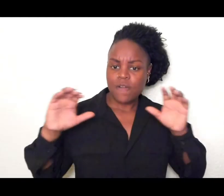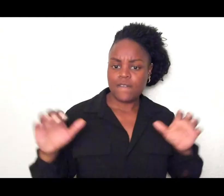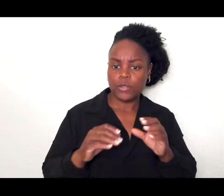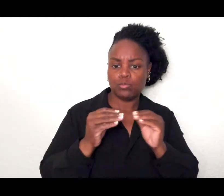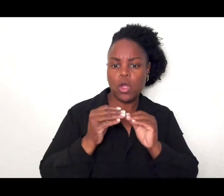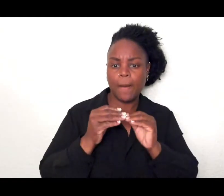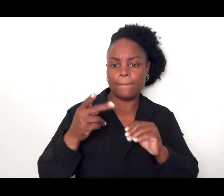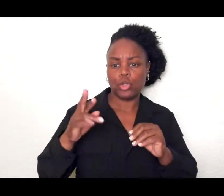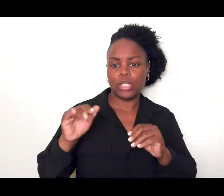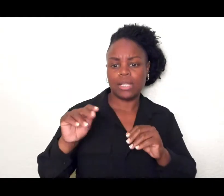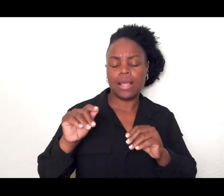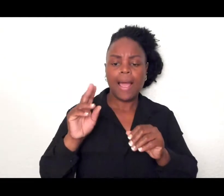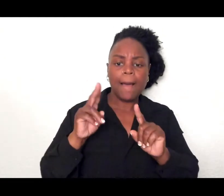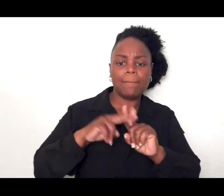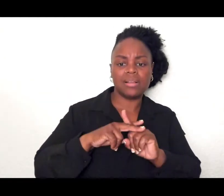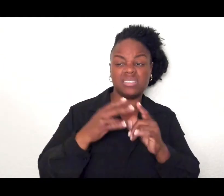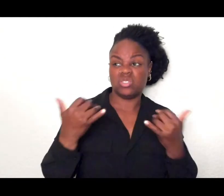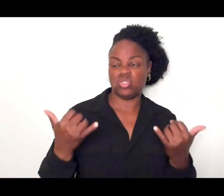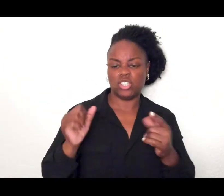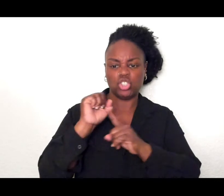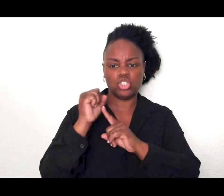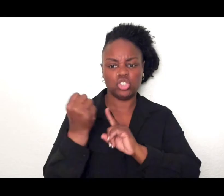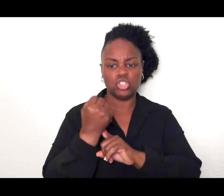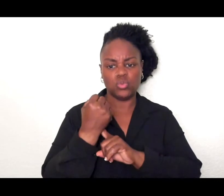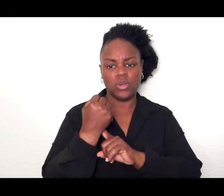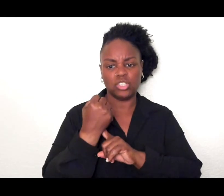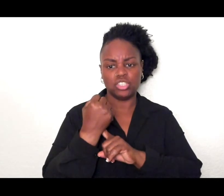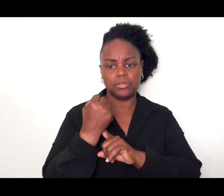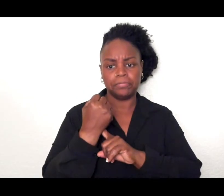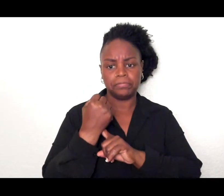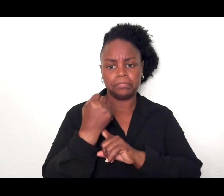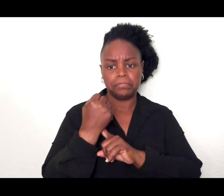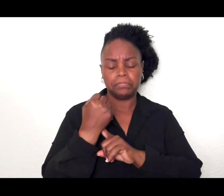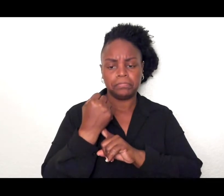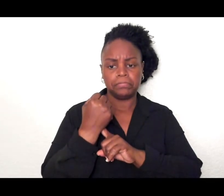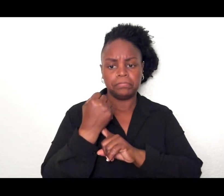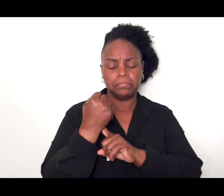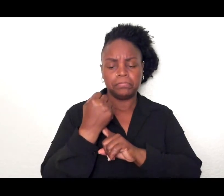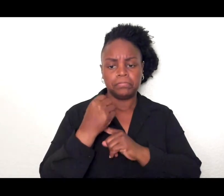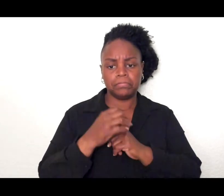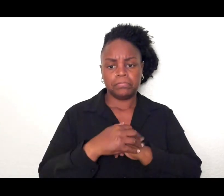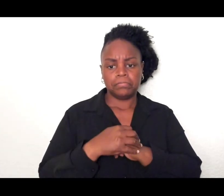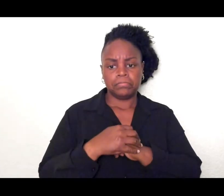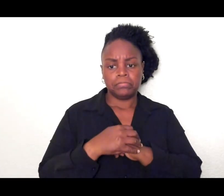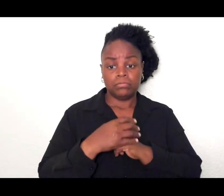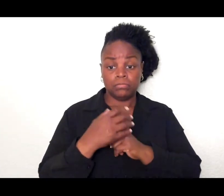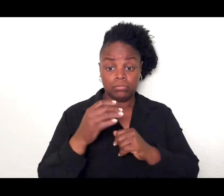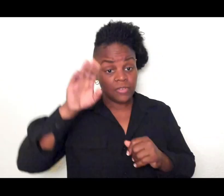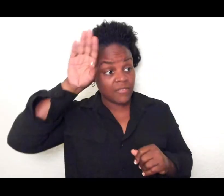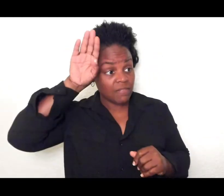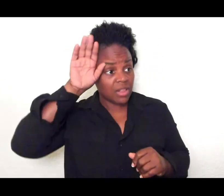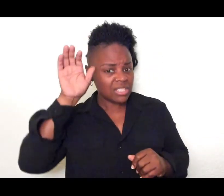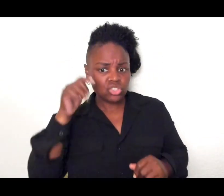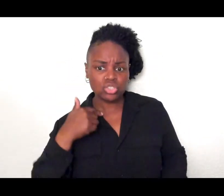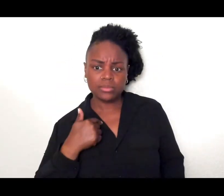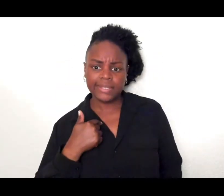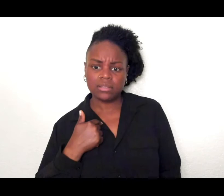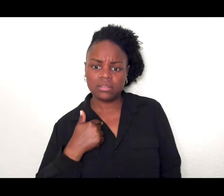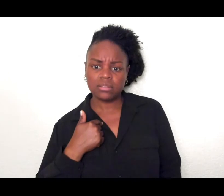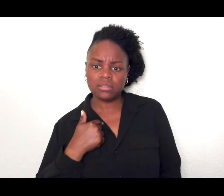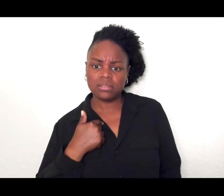play out? What are we going to be seeing in the future for our communities? The timing of the performance was perfect because we needed solace, we